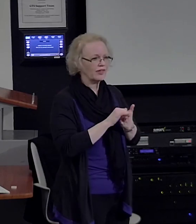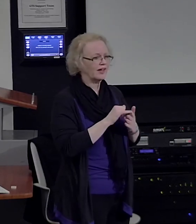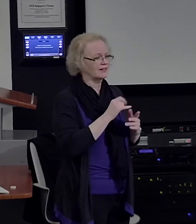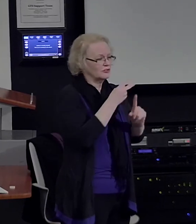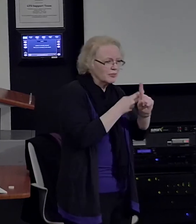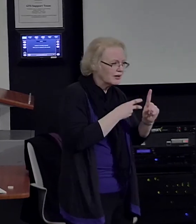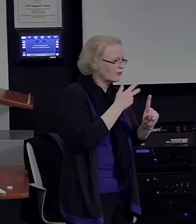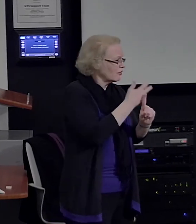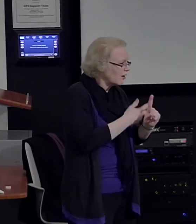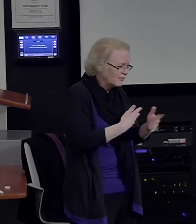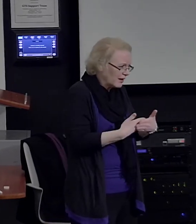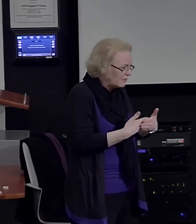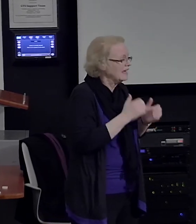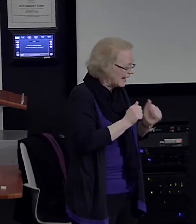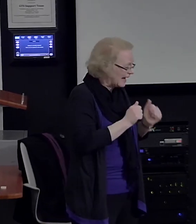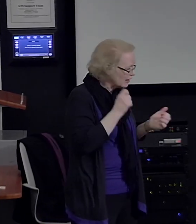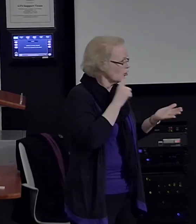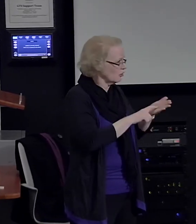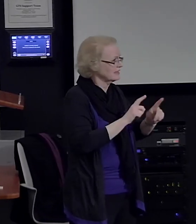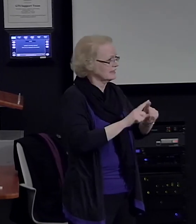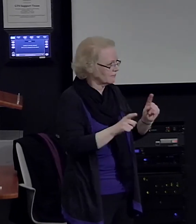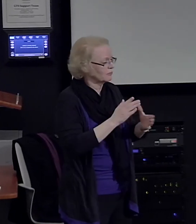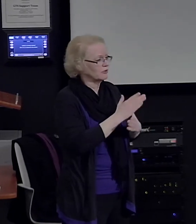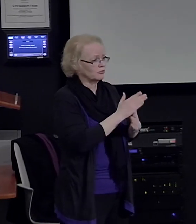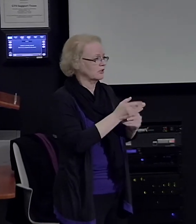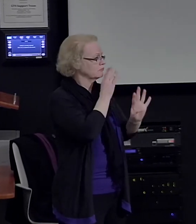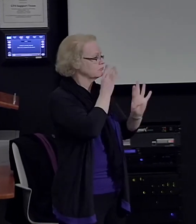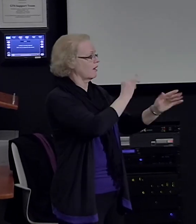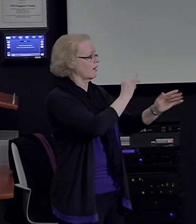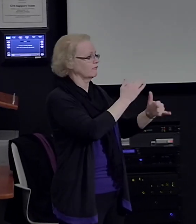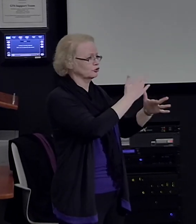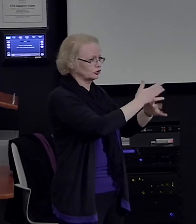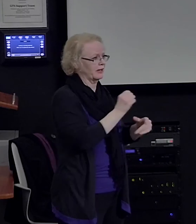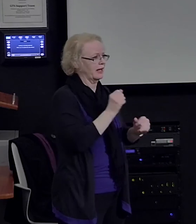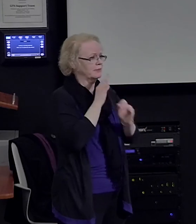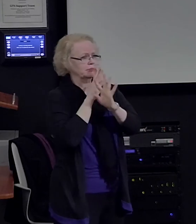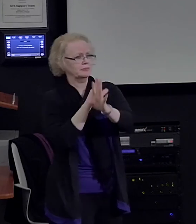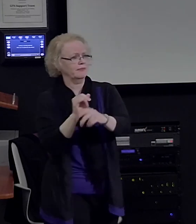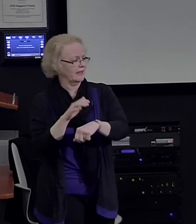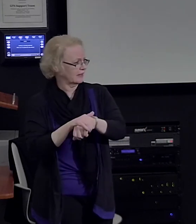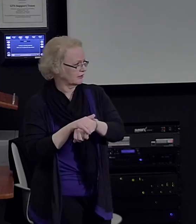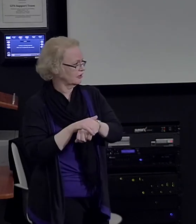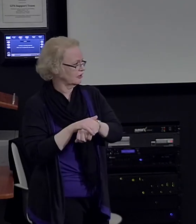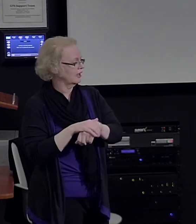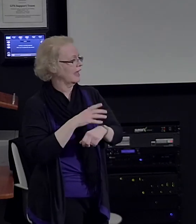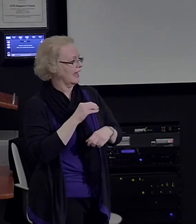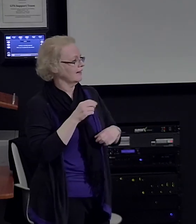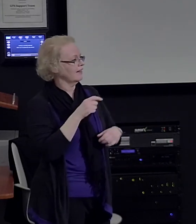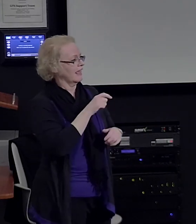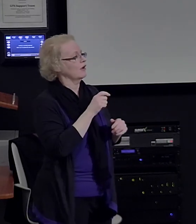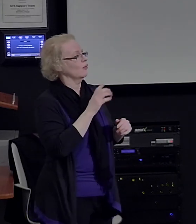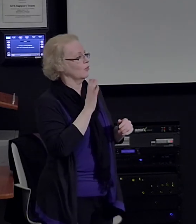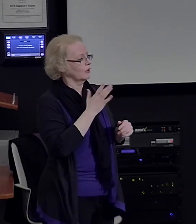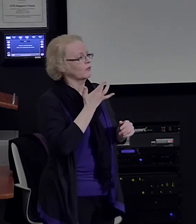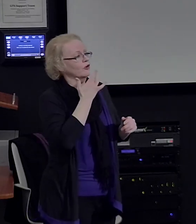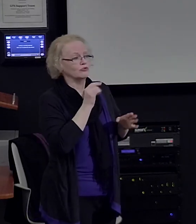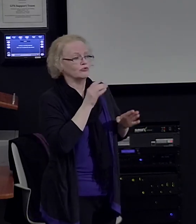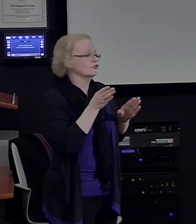tell the difference between a stream of german and english and and prefer to turn to the german